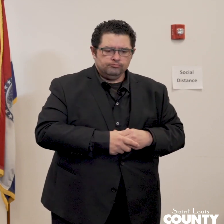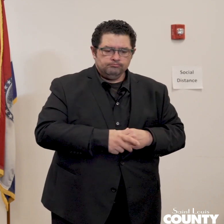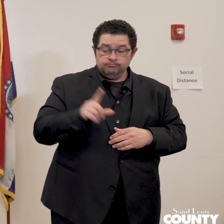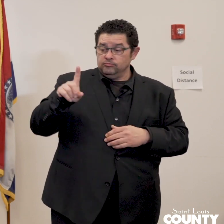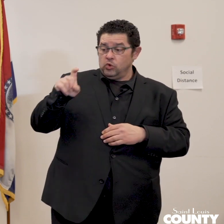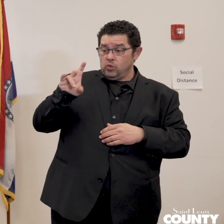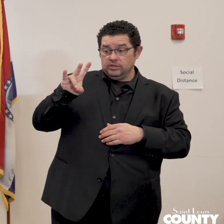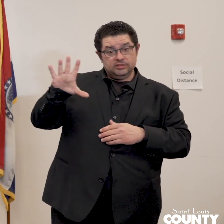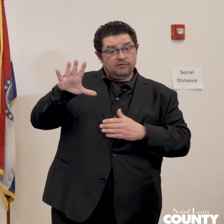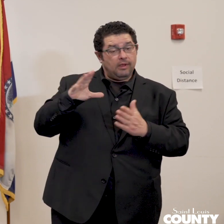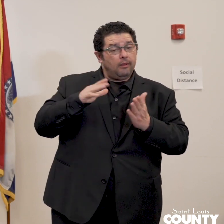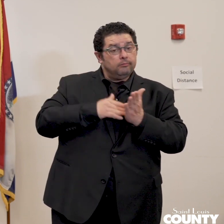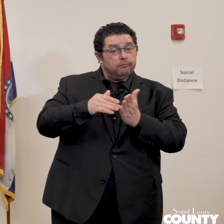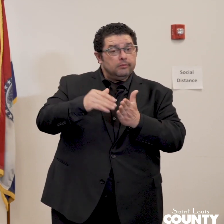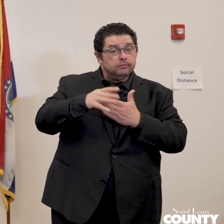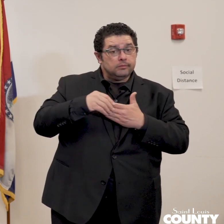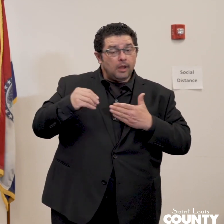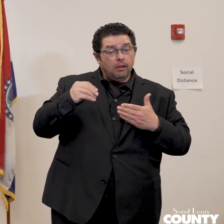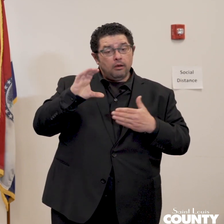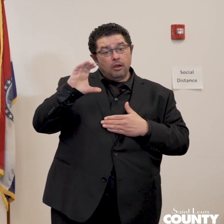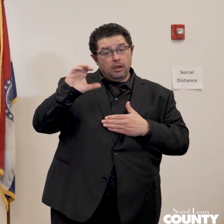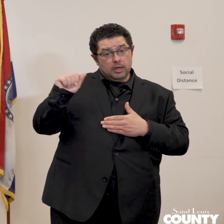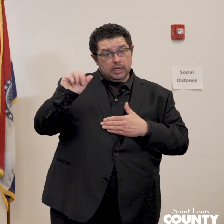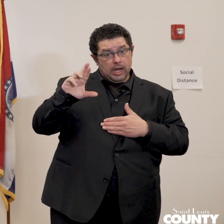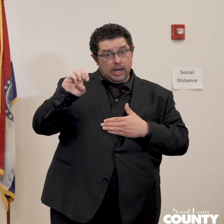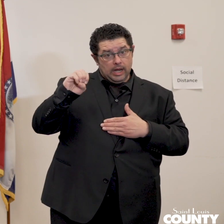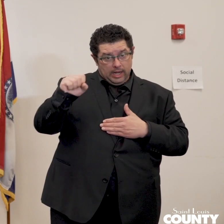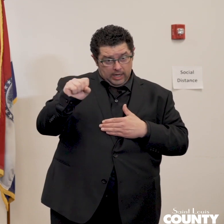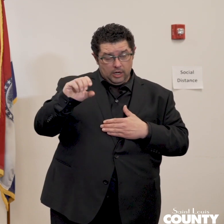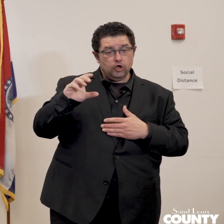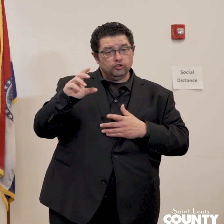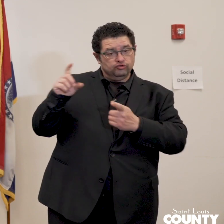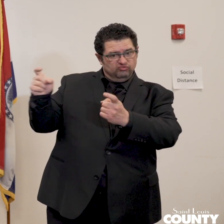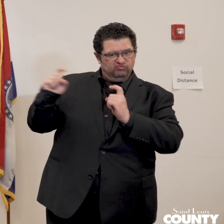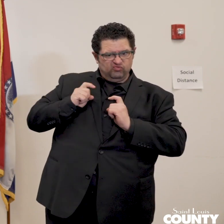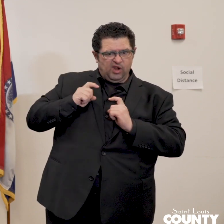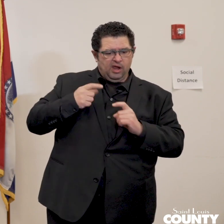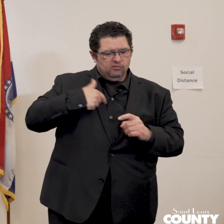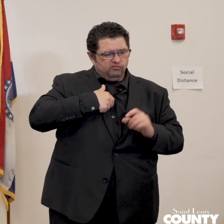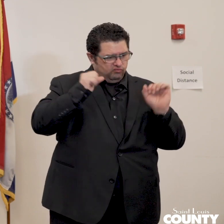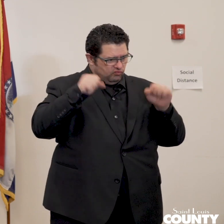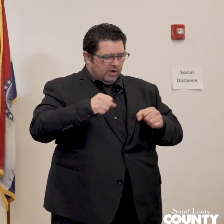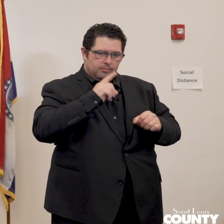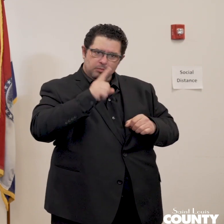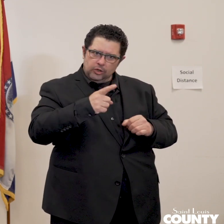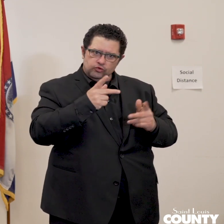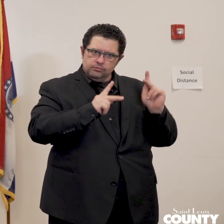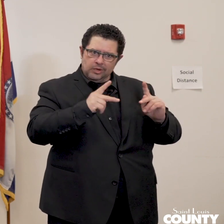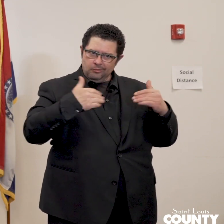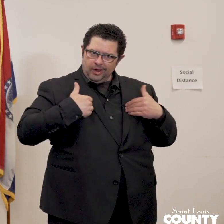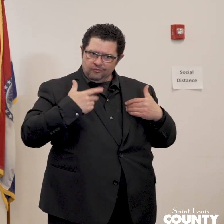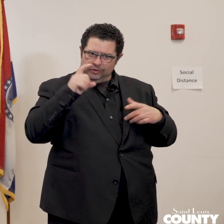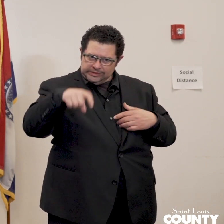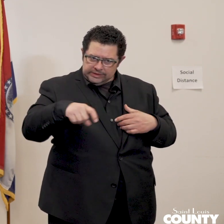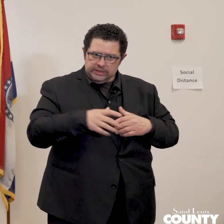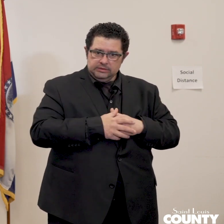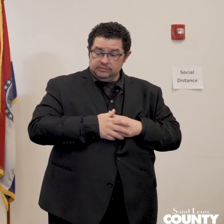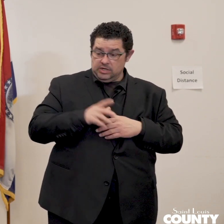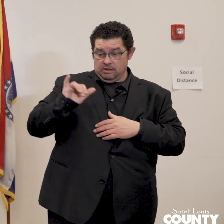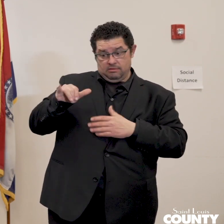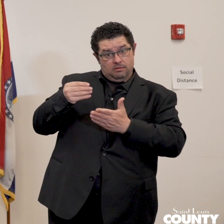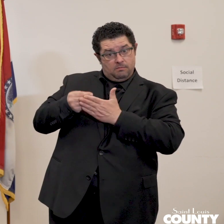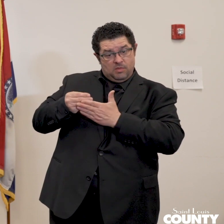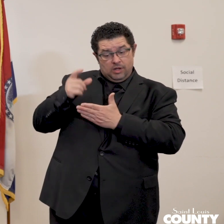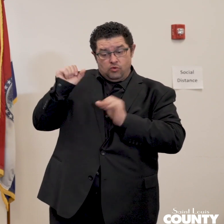we can move quickly to provide people with the testing and the care that they need. This grant can only be used